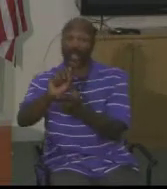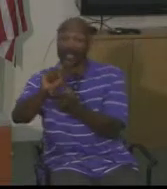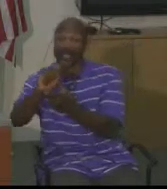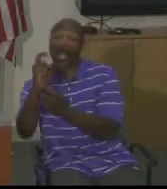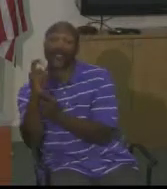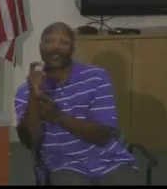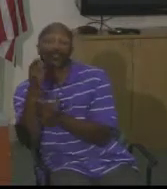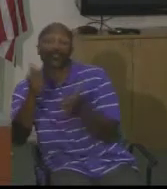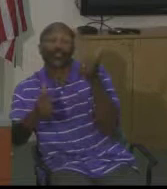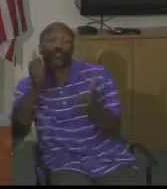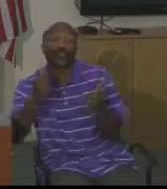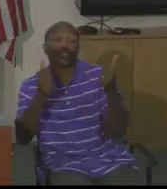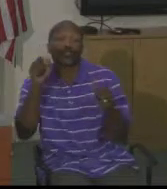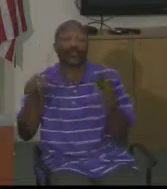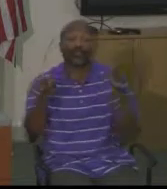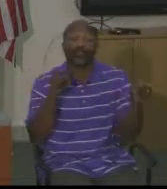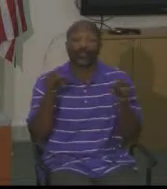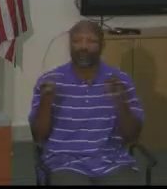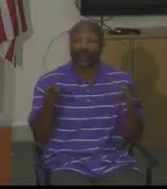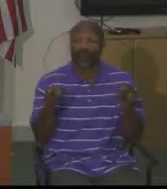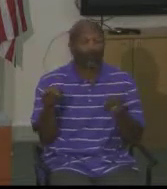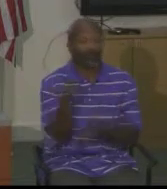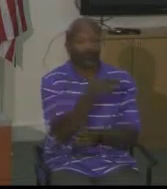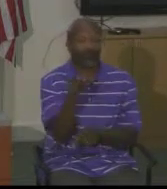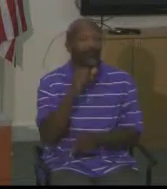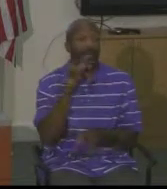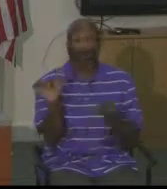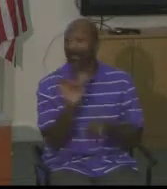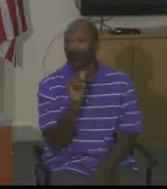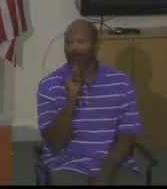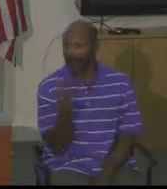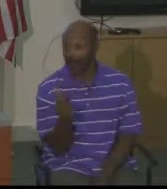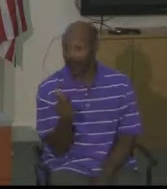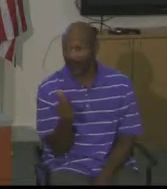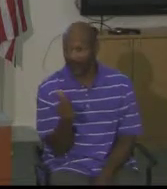ATX power supply? And they're not the same.